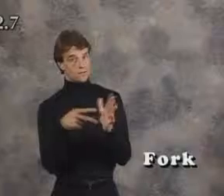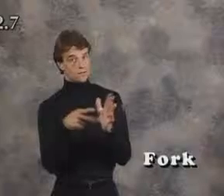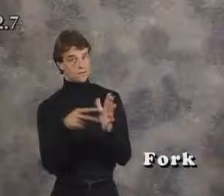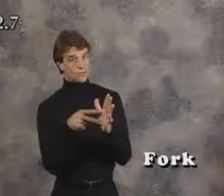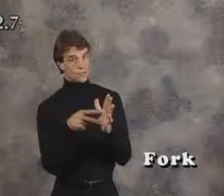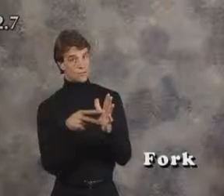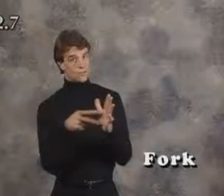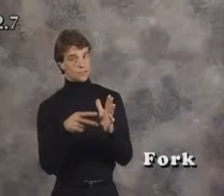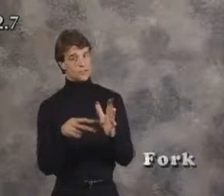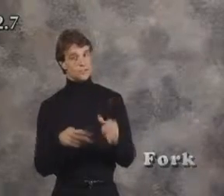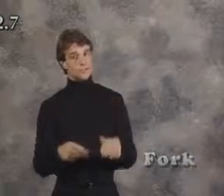Fork.